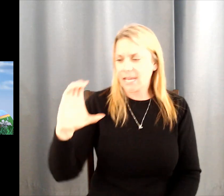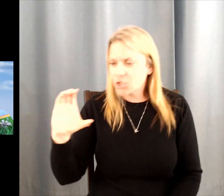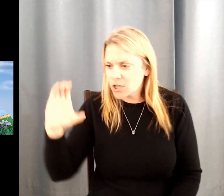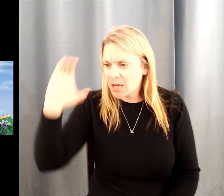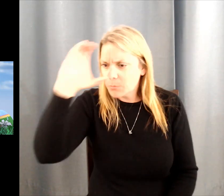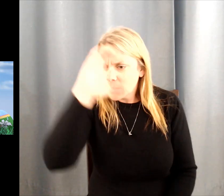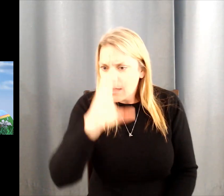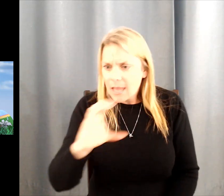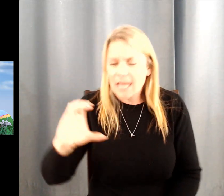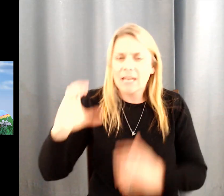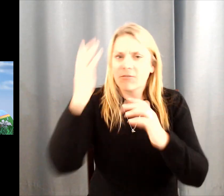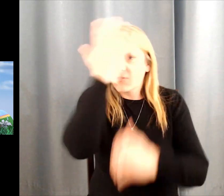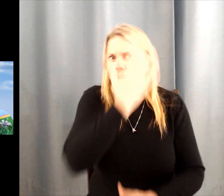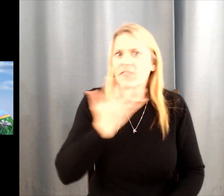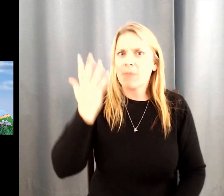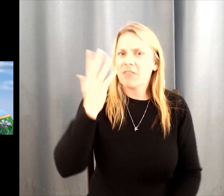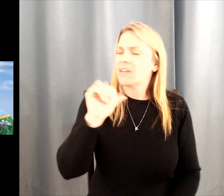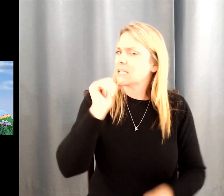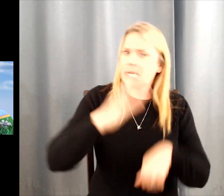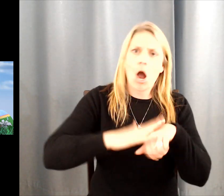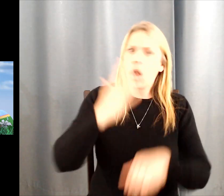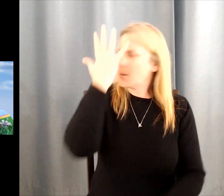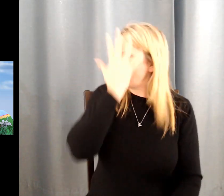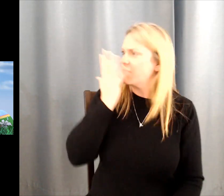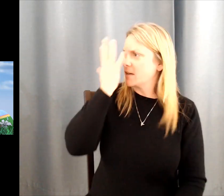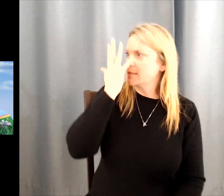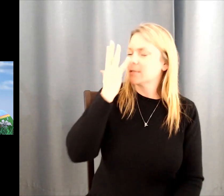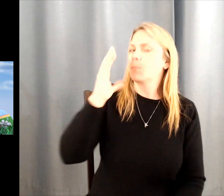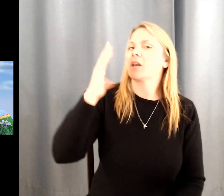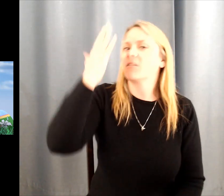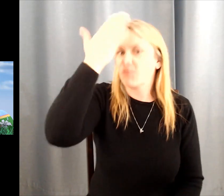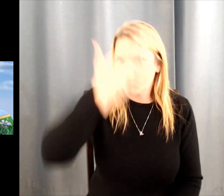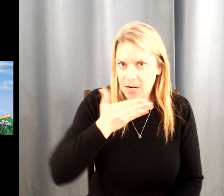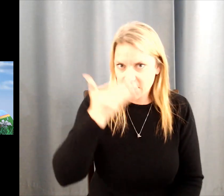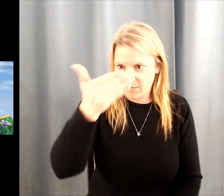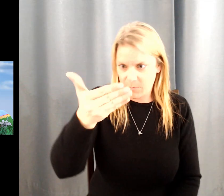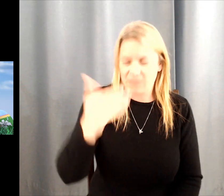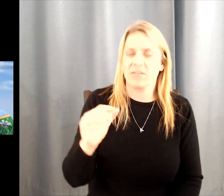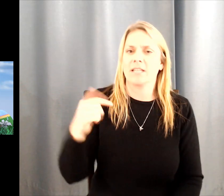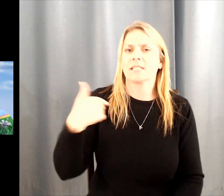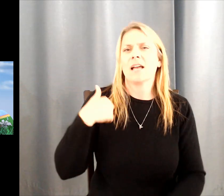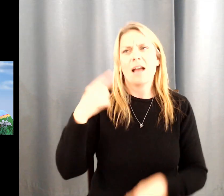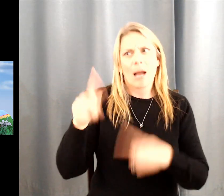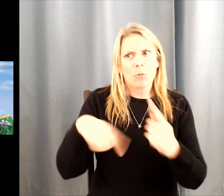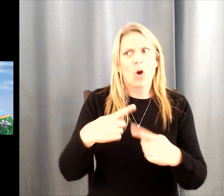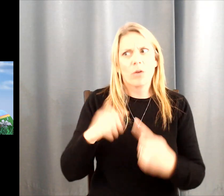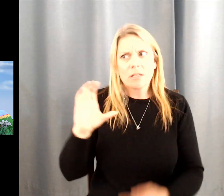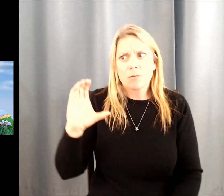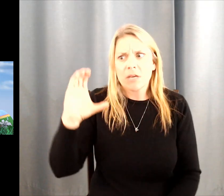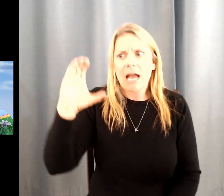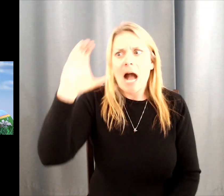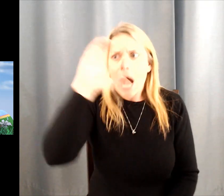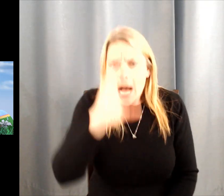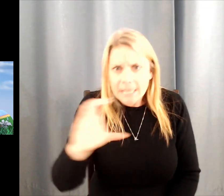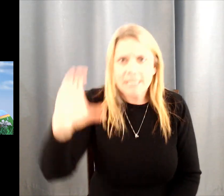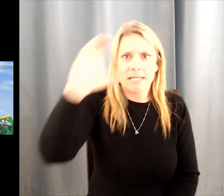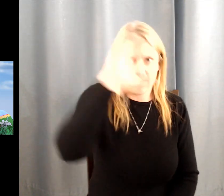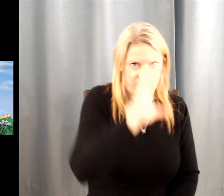shape, and in front of my face, not on my face, but in front of my face, I'm going to be hunting for